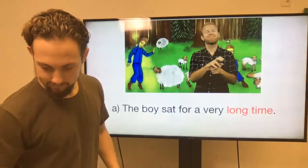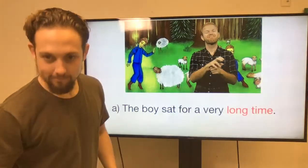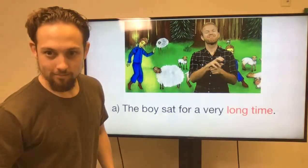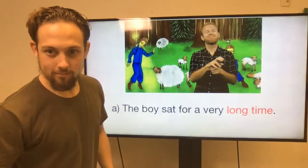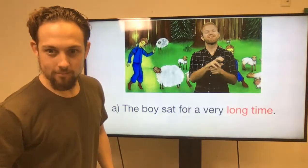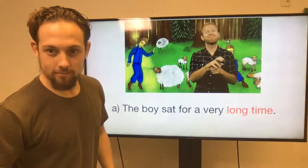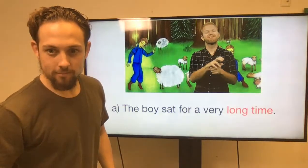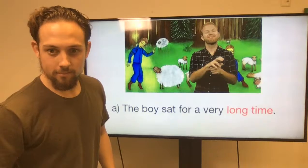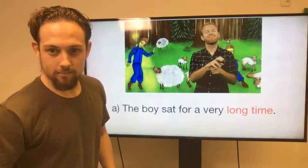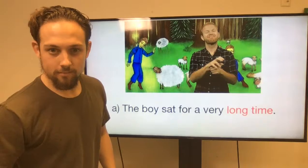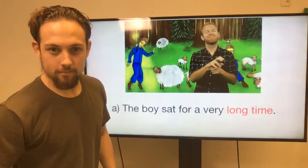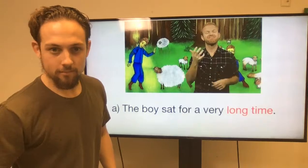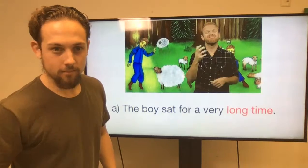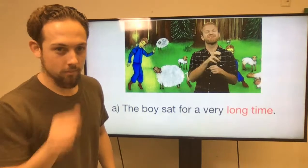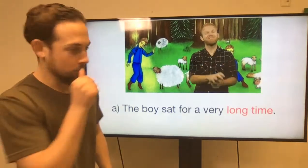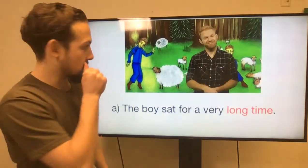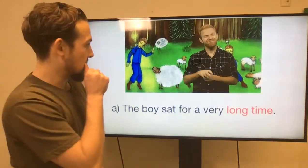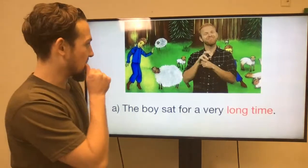Ready for the next sentence?